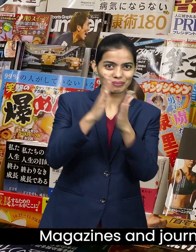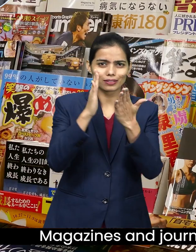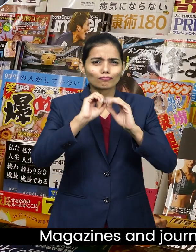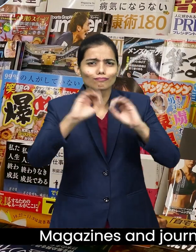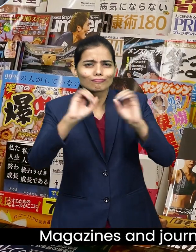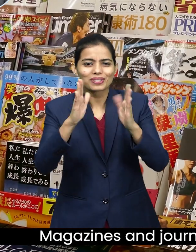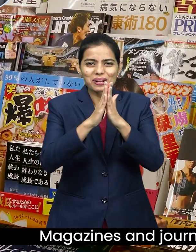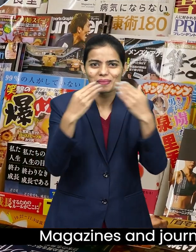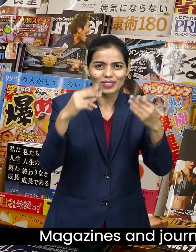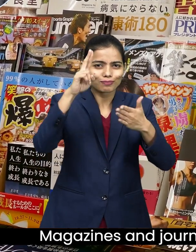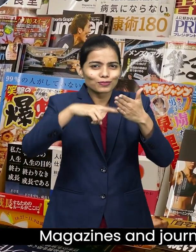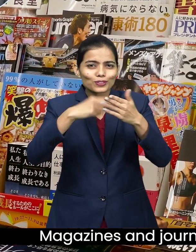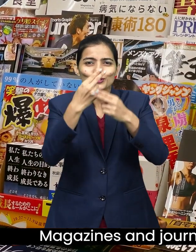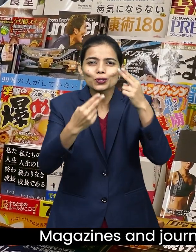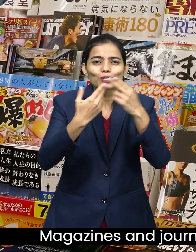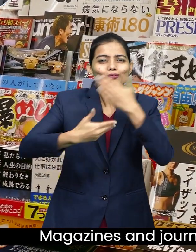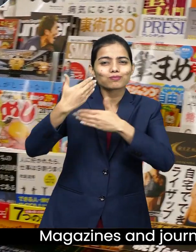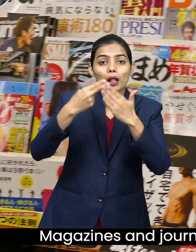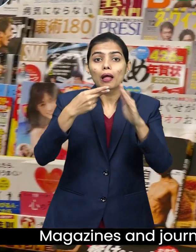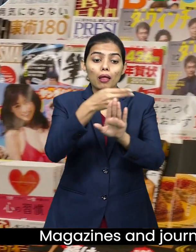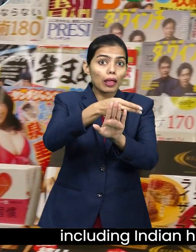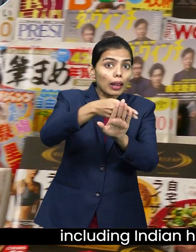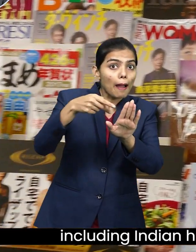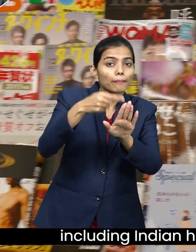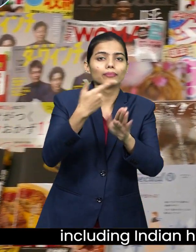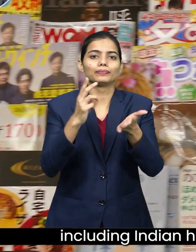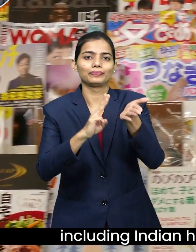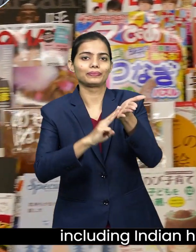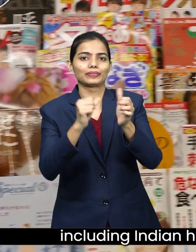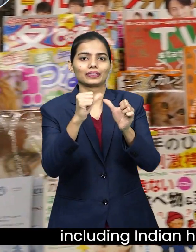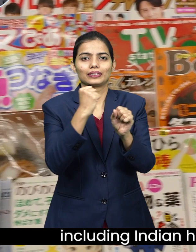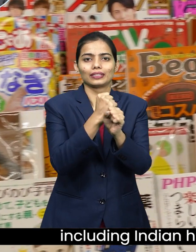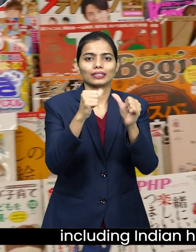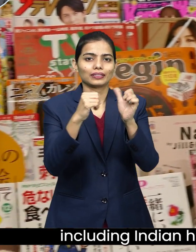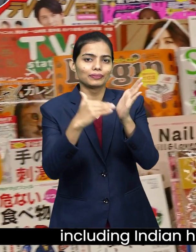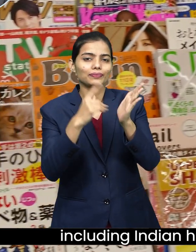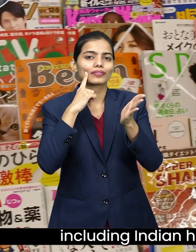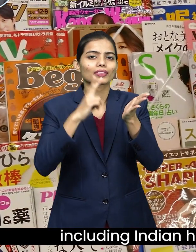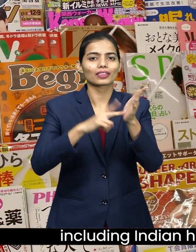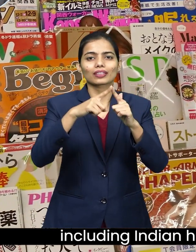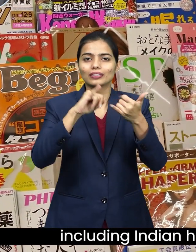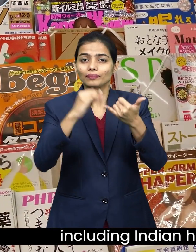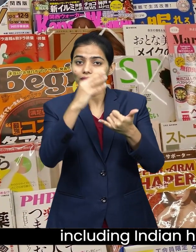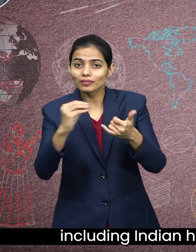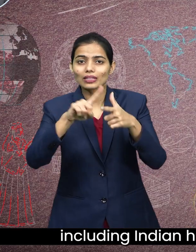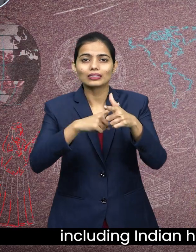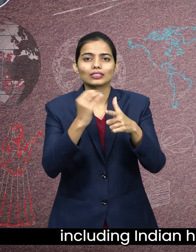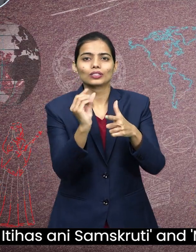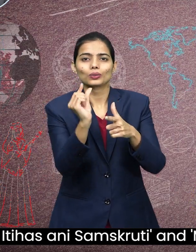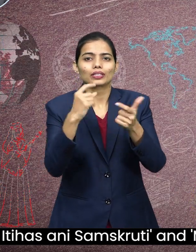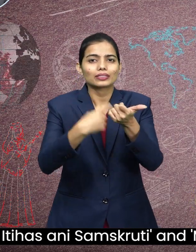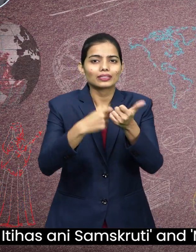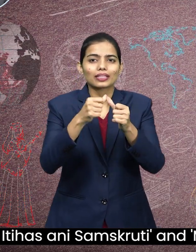Magazines and journals are periodical publications, including Indian history journals like